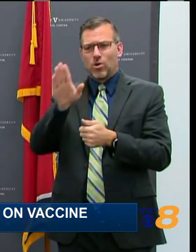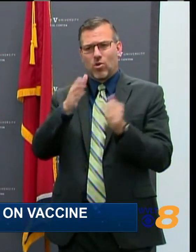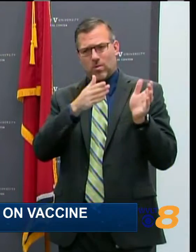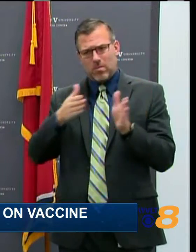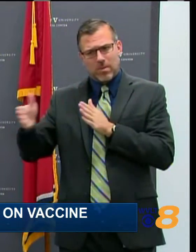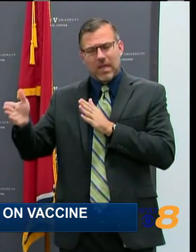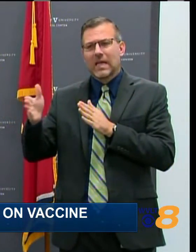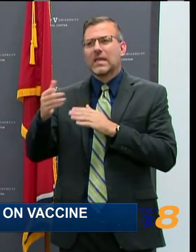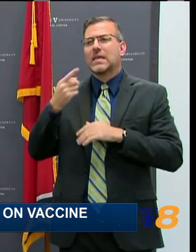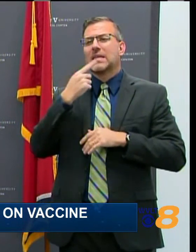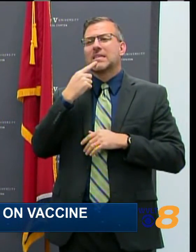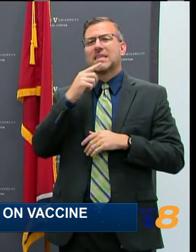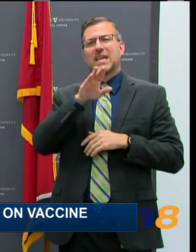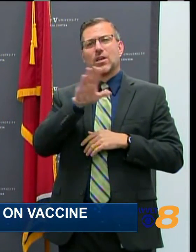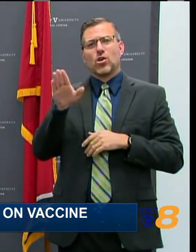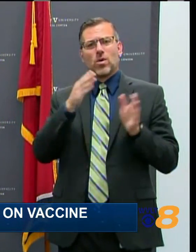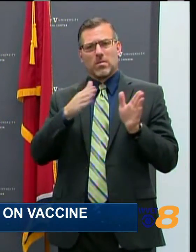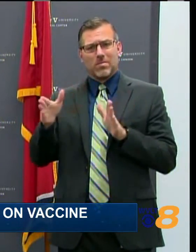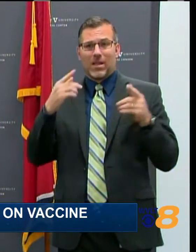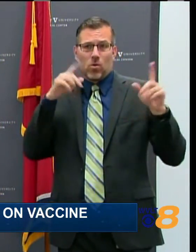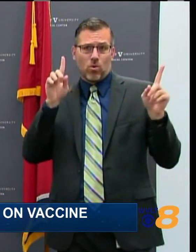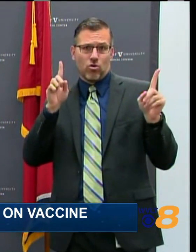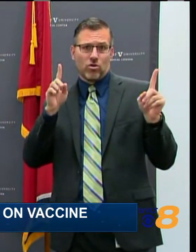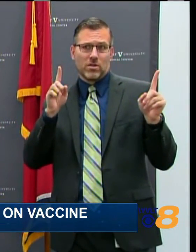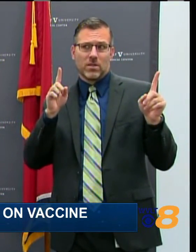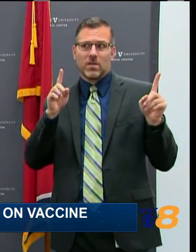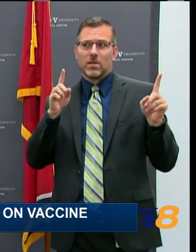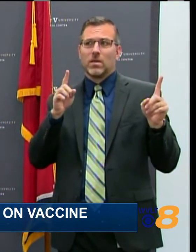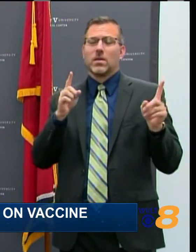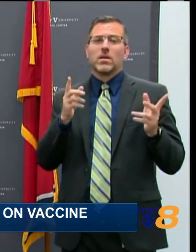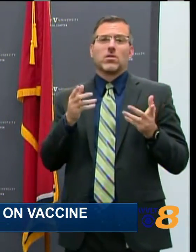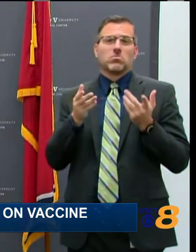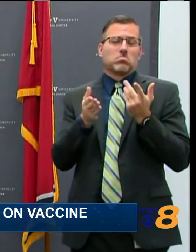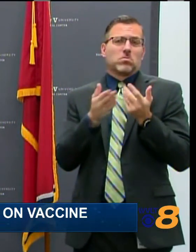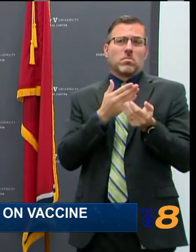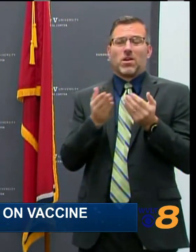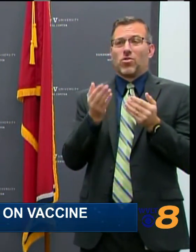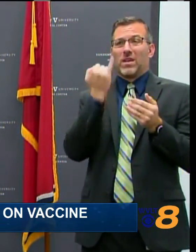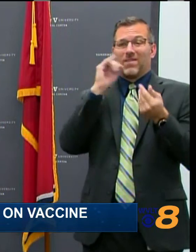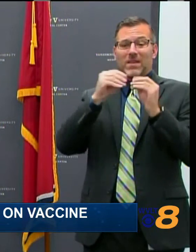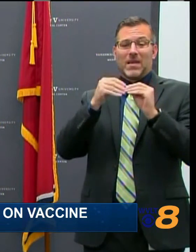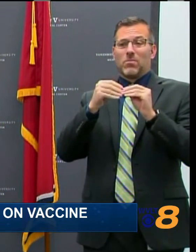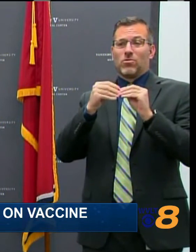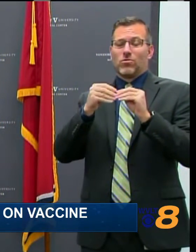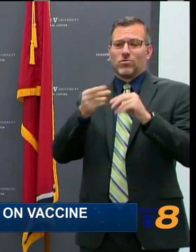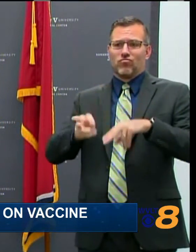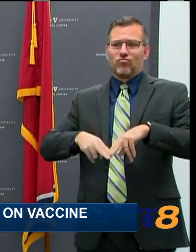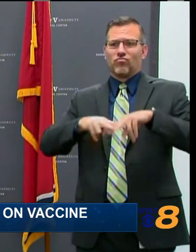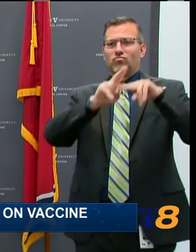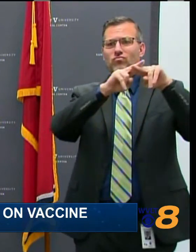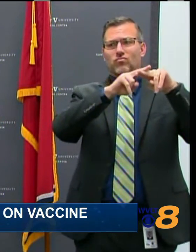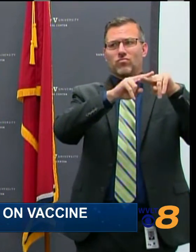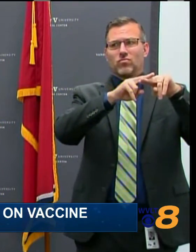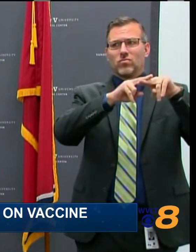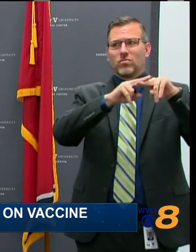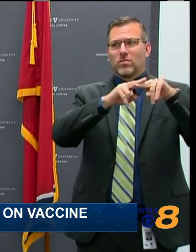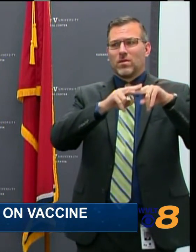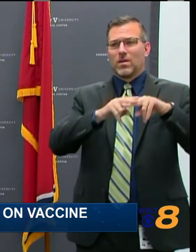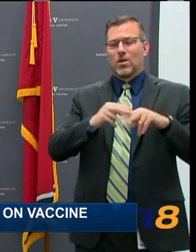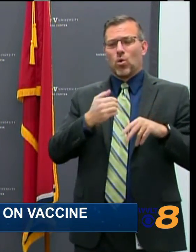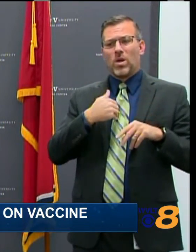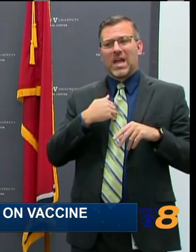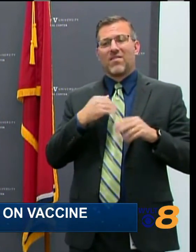have a strategy that works, whether it be causation or correlation. We're number one Yeah. for in most cases.